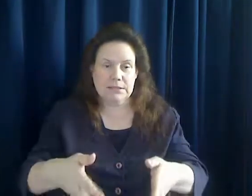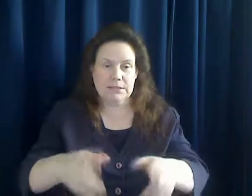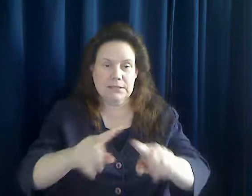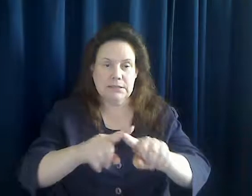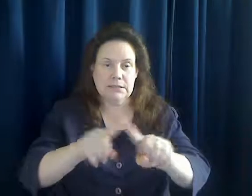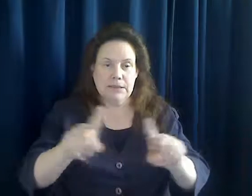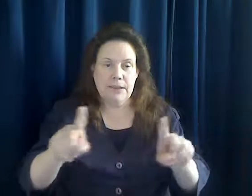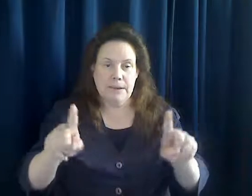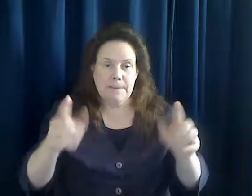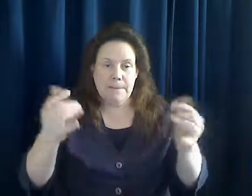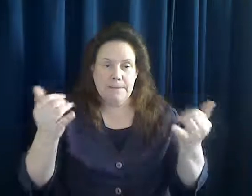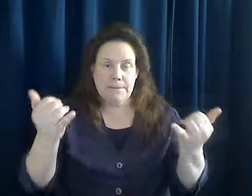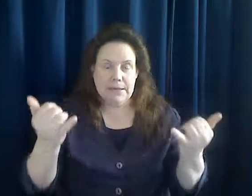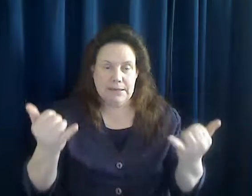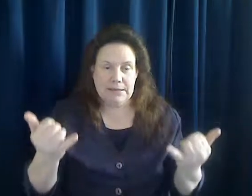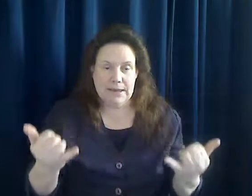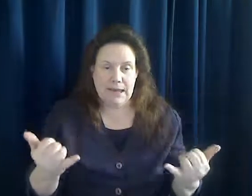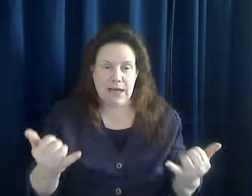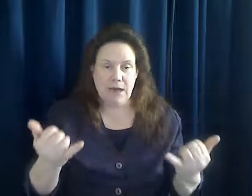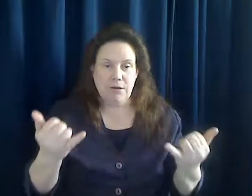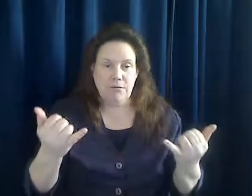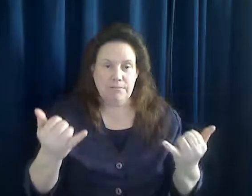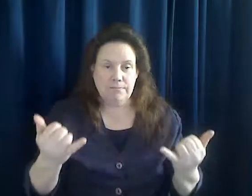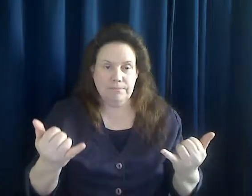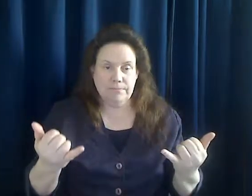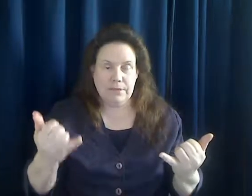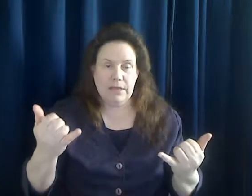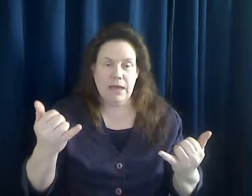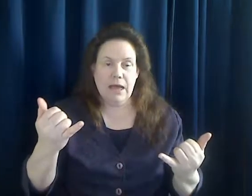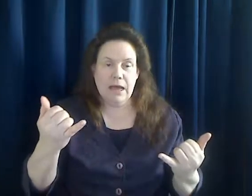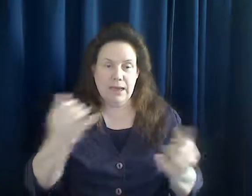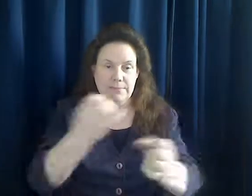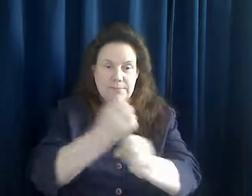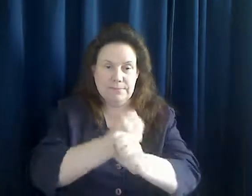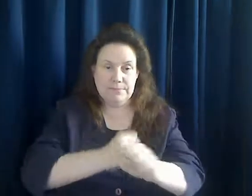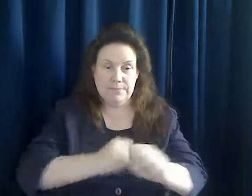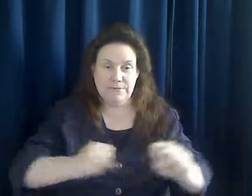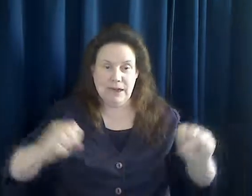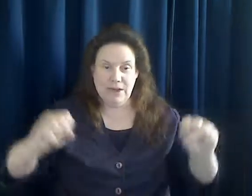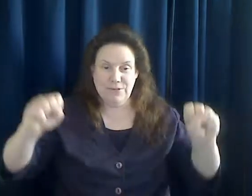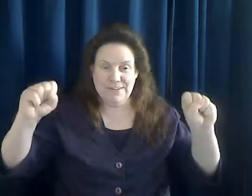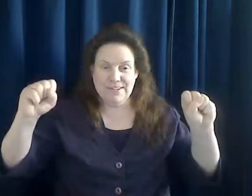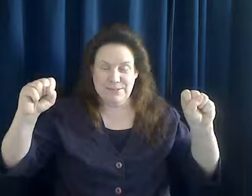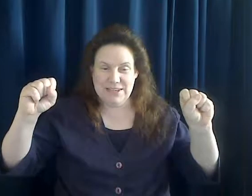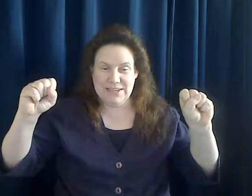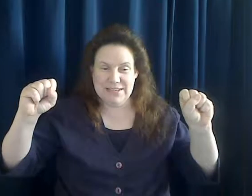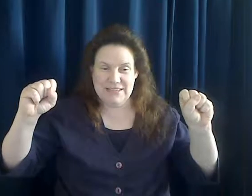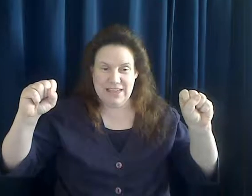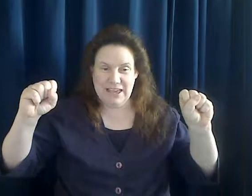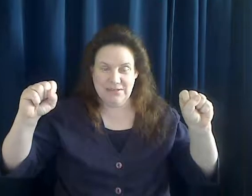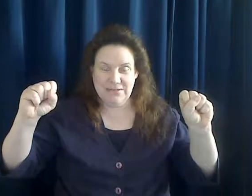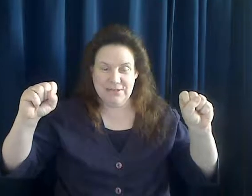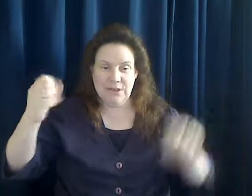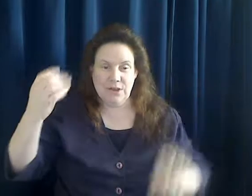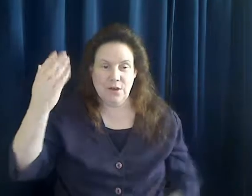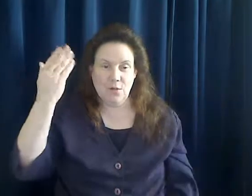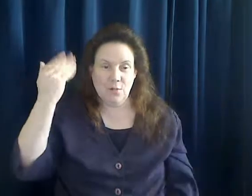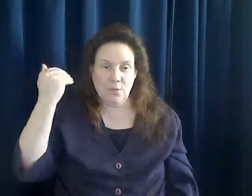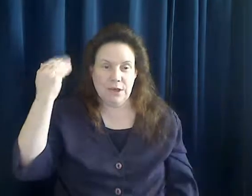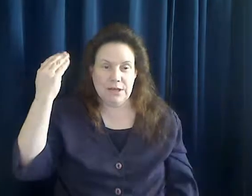lost, but now I'm found, and I'm signing saved,